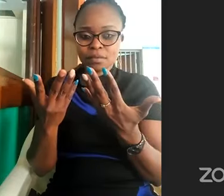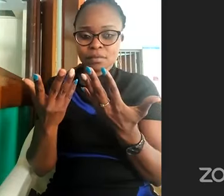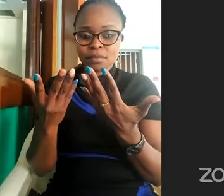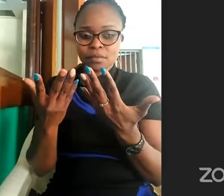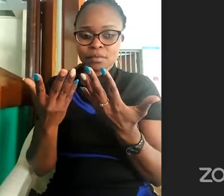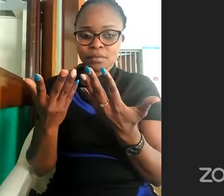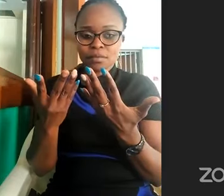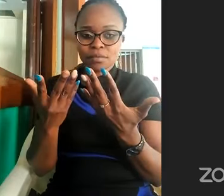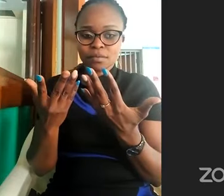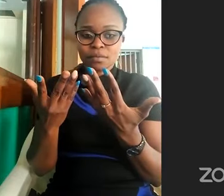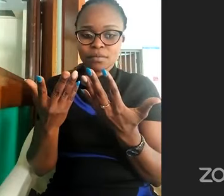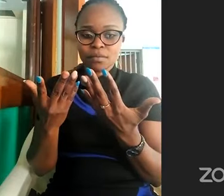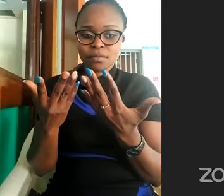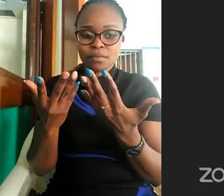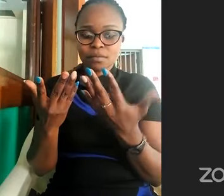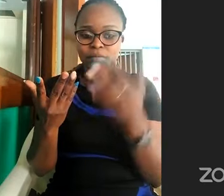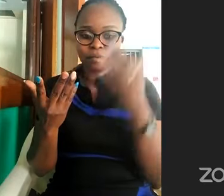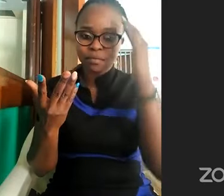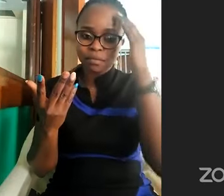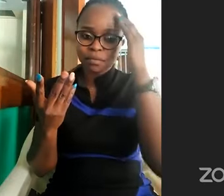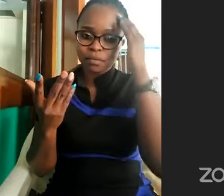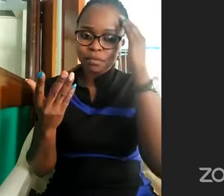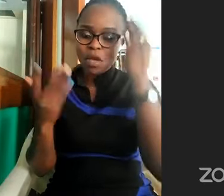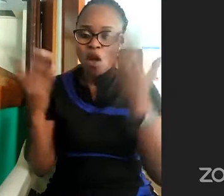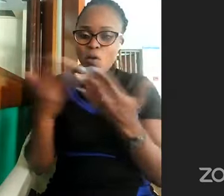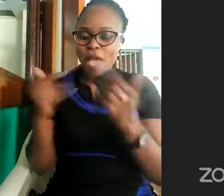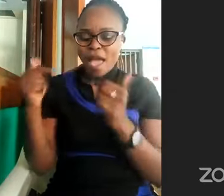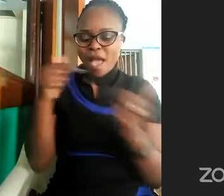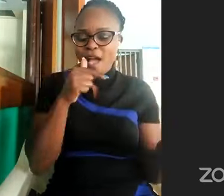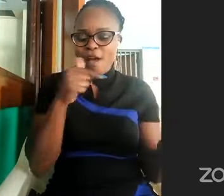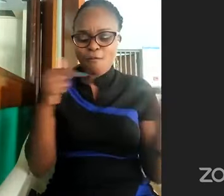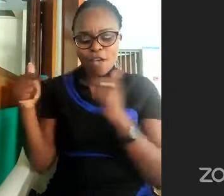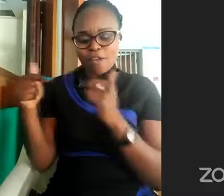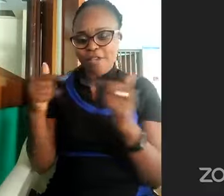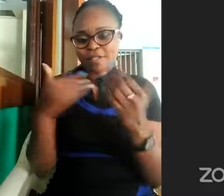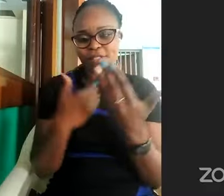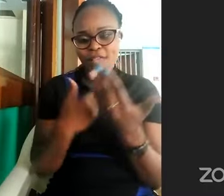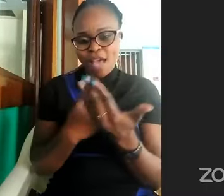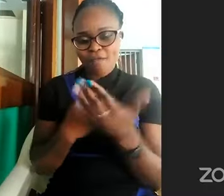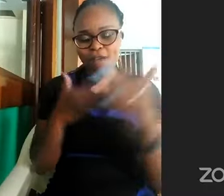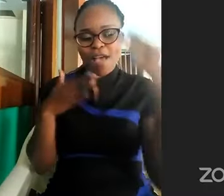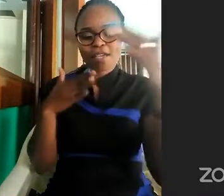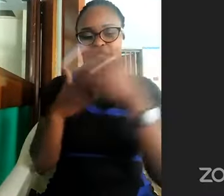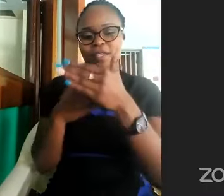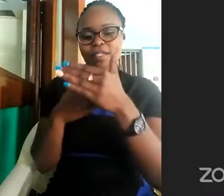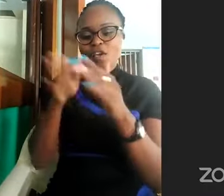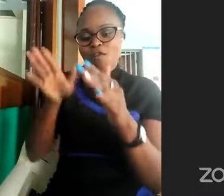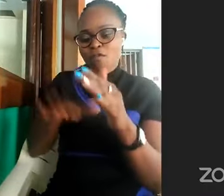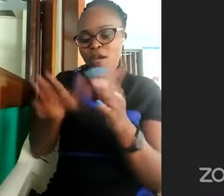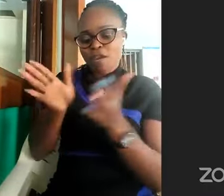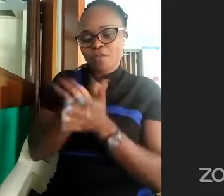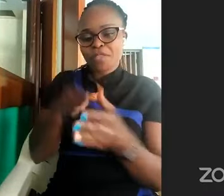where of the violence and the exploitation against women and of disability are not